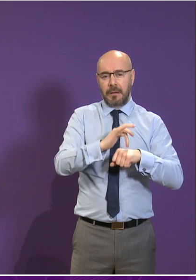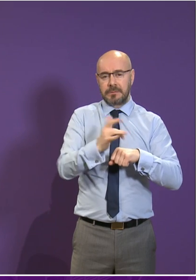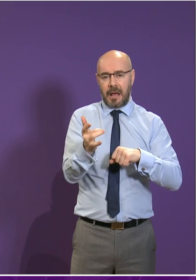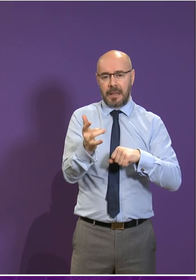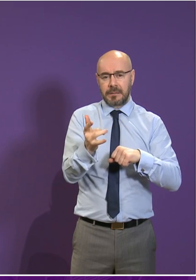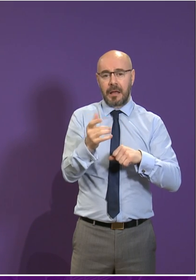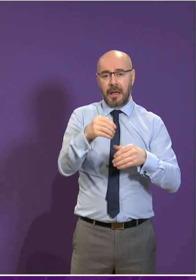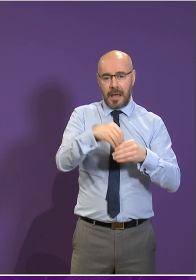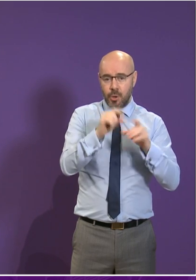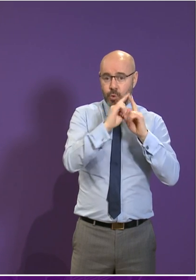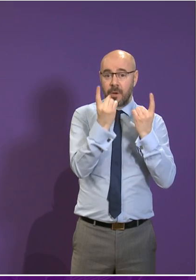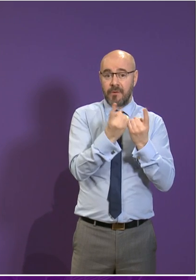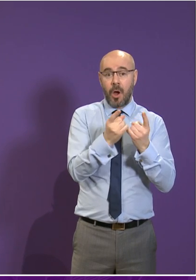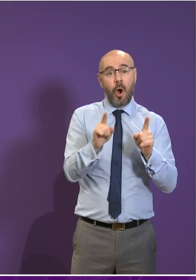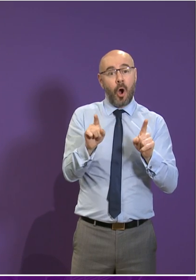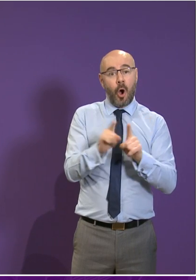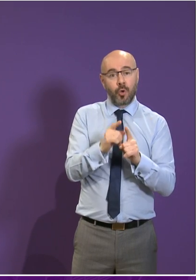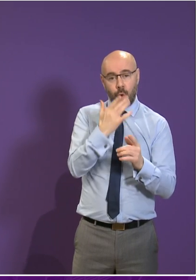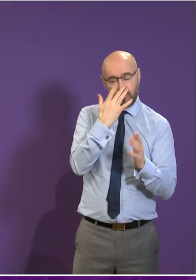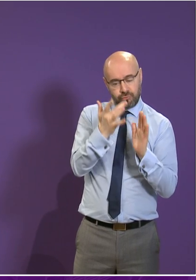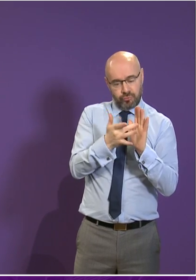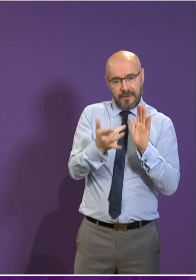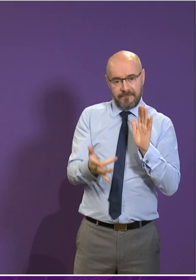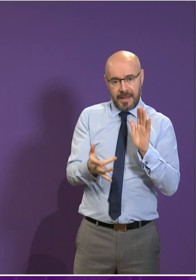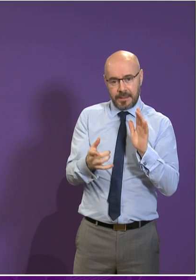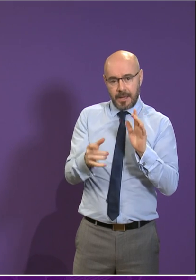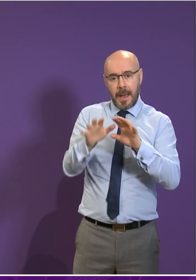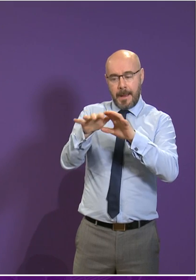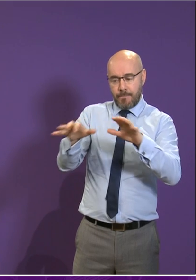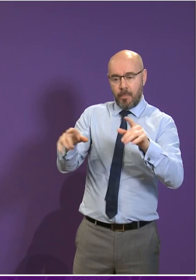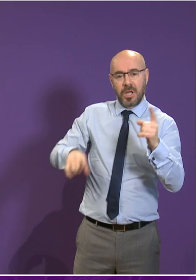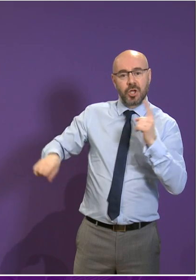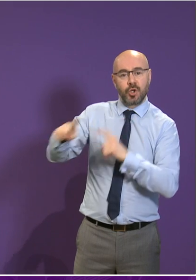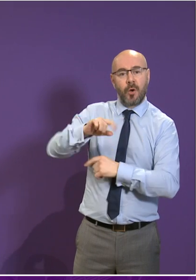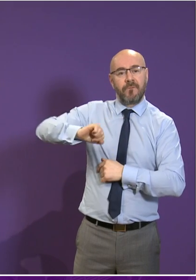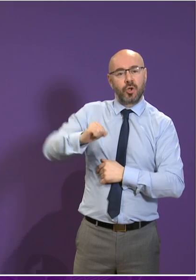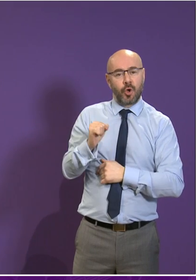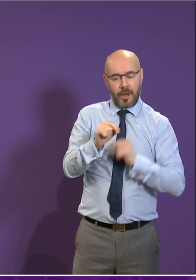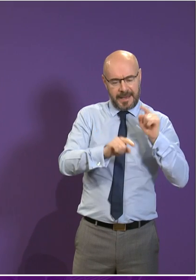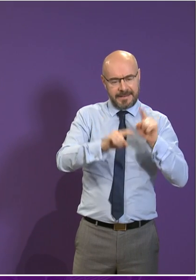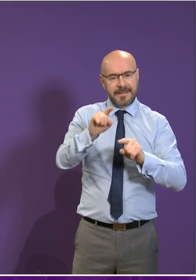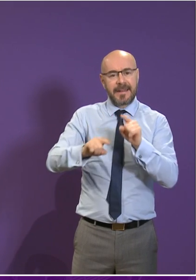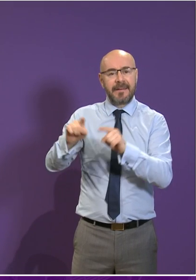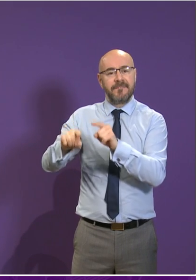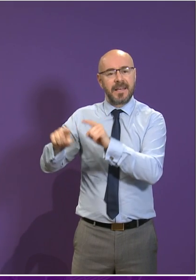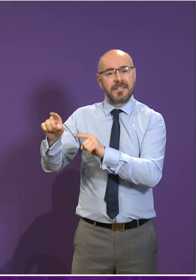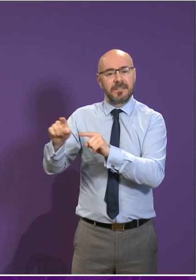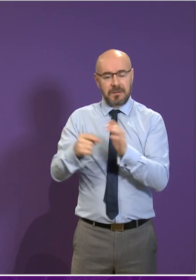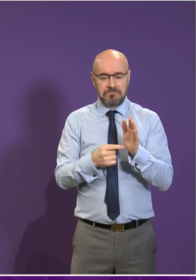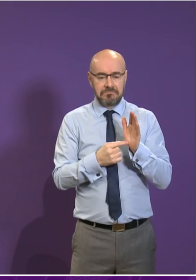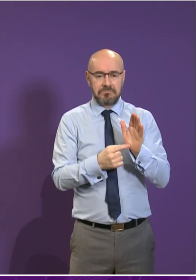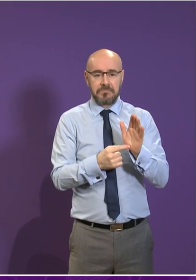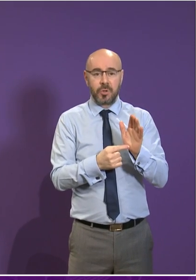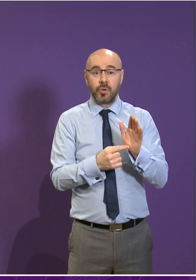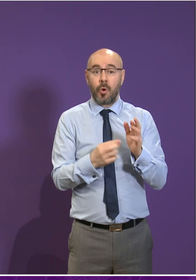sector, but the talent that best reflects the population of Scotland as well, so that it's kind of diverse and it reflects the full nature